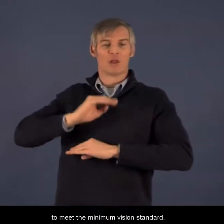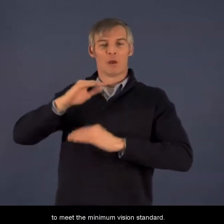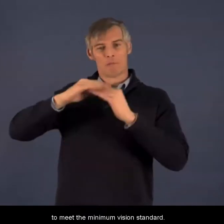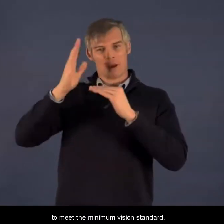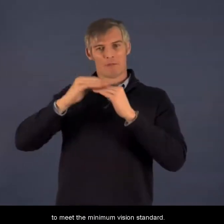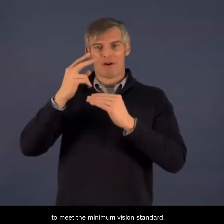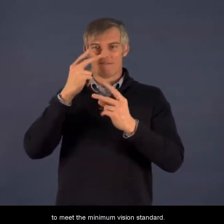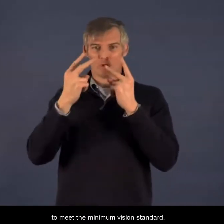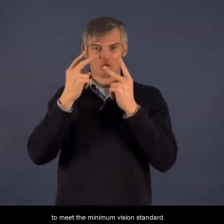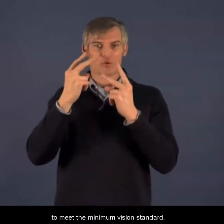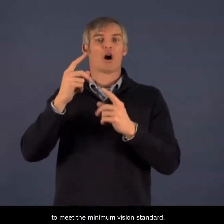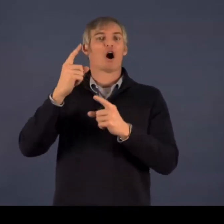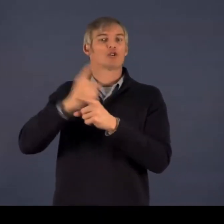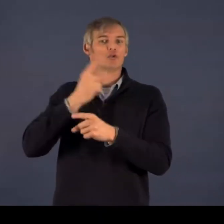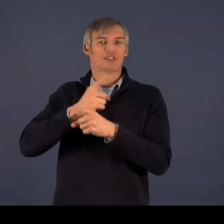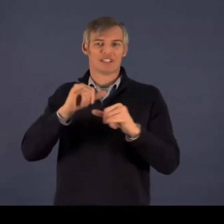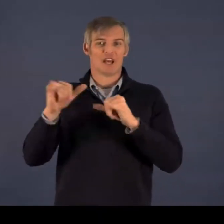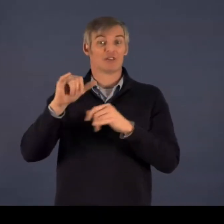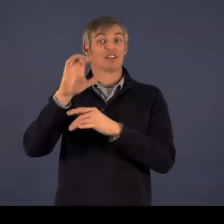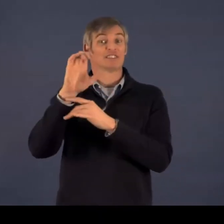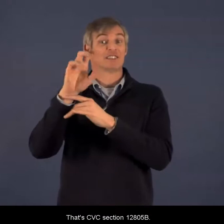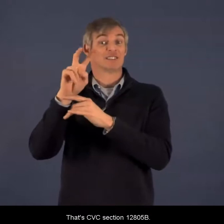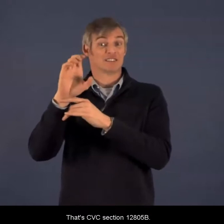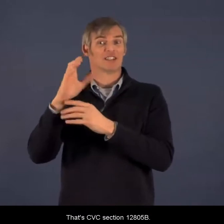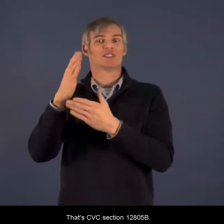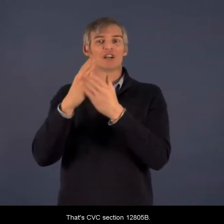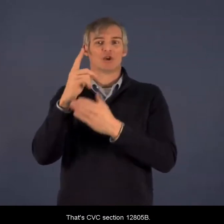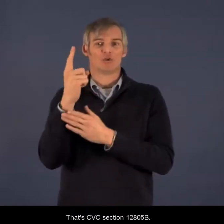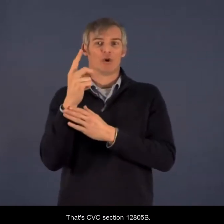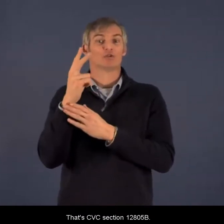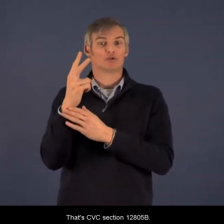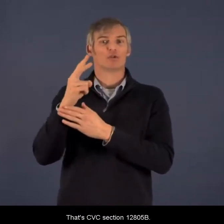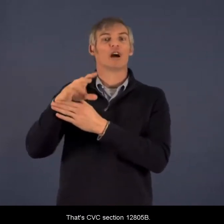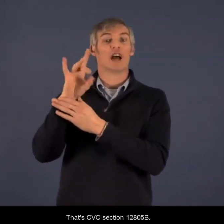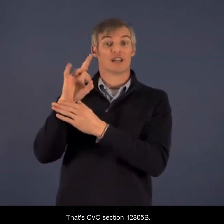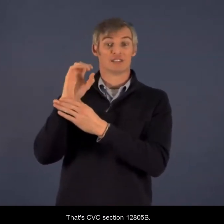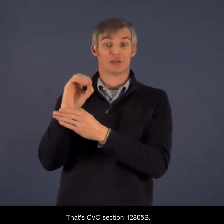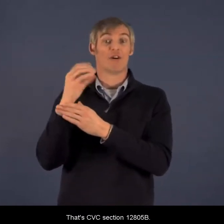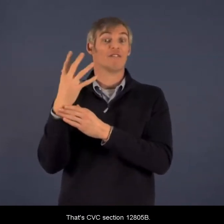minimum vision standards. That's CVC section